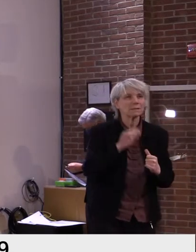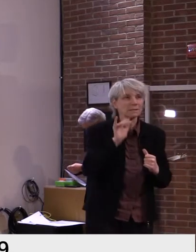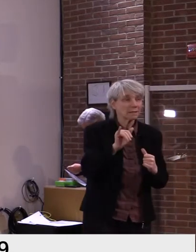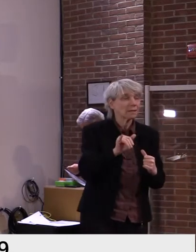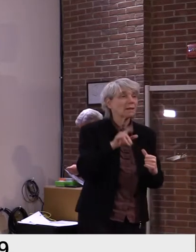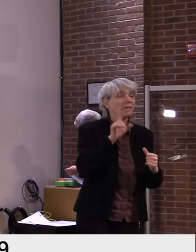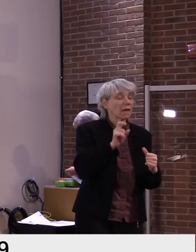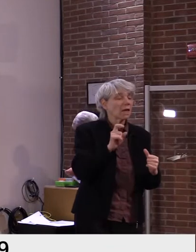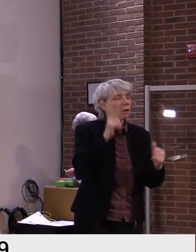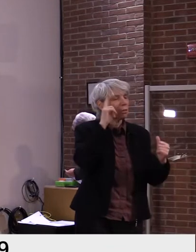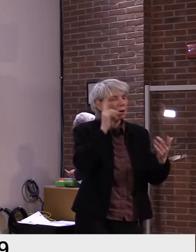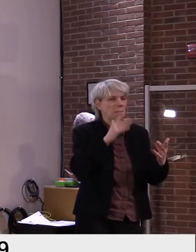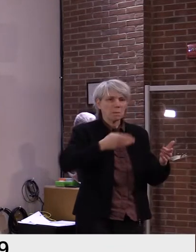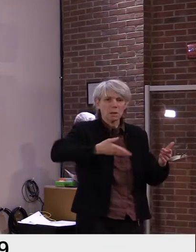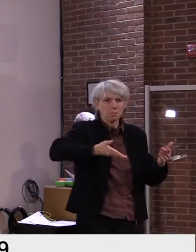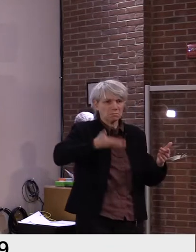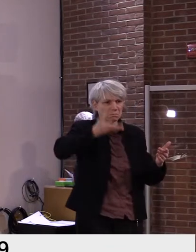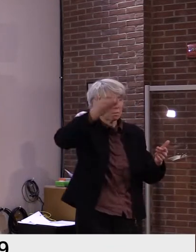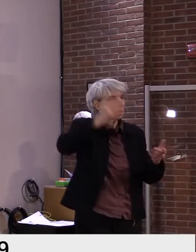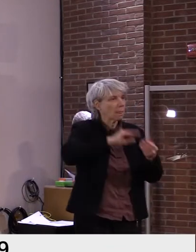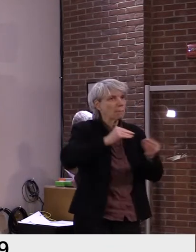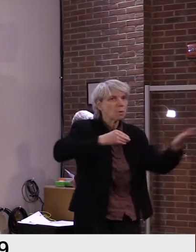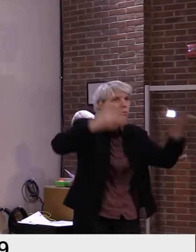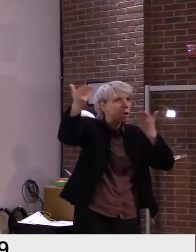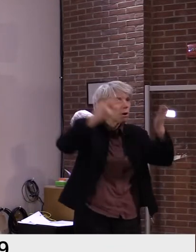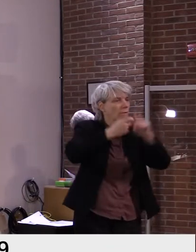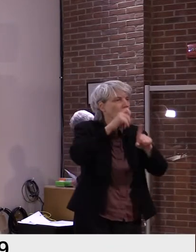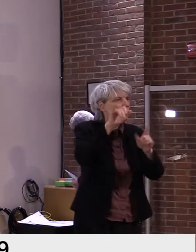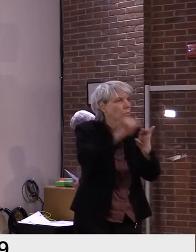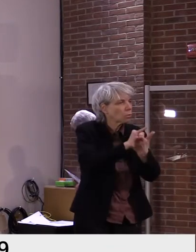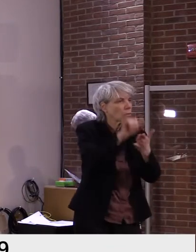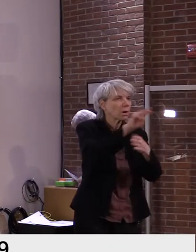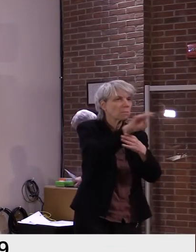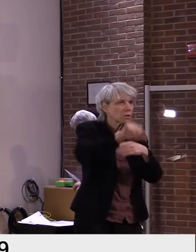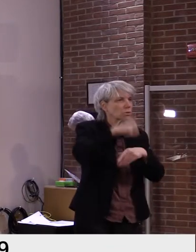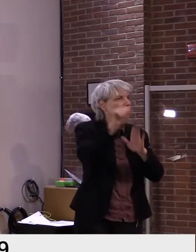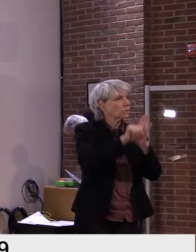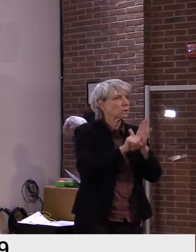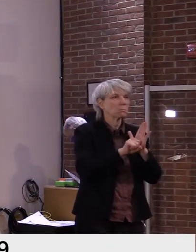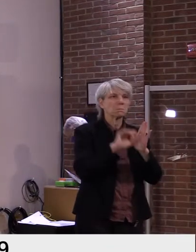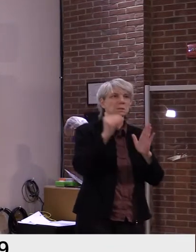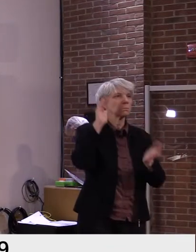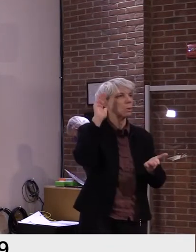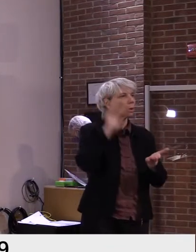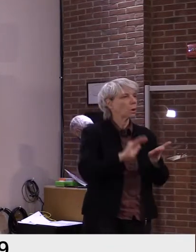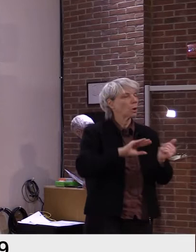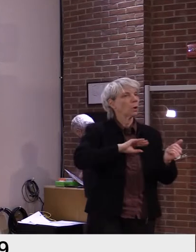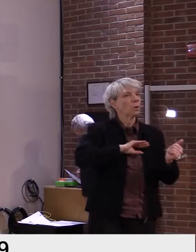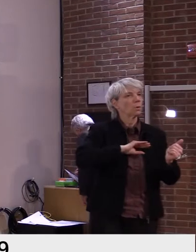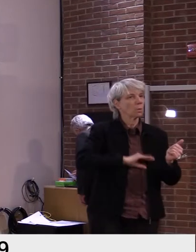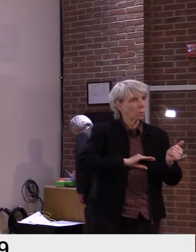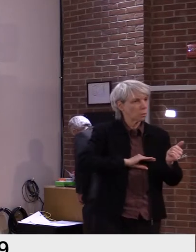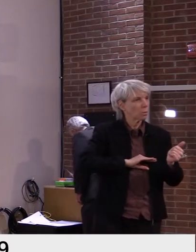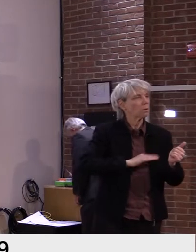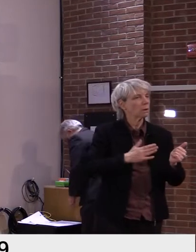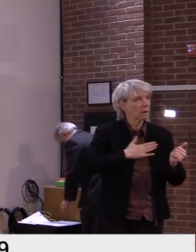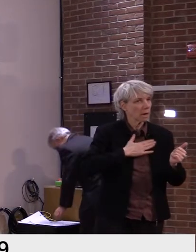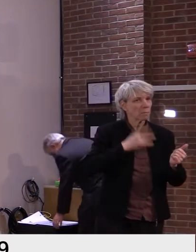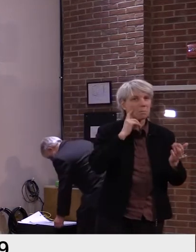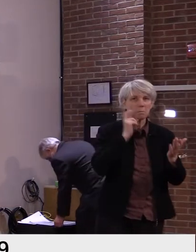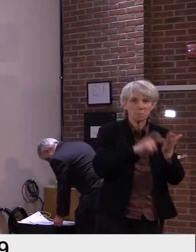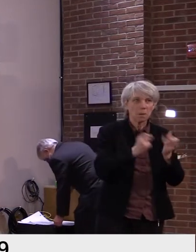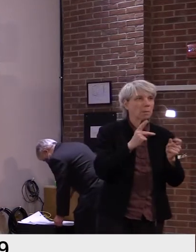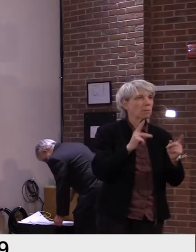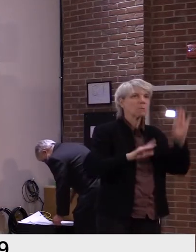of COVID-19 being brought into the state. We were again glad to see people interested in getting